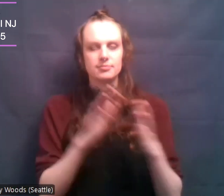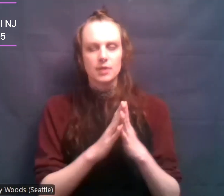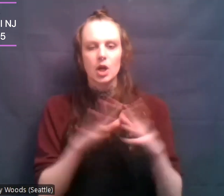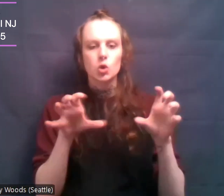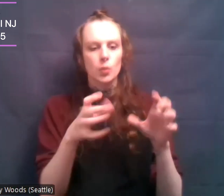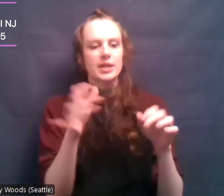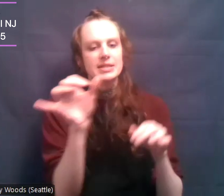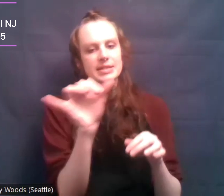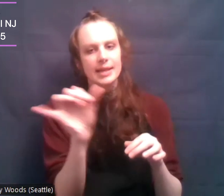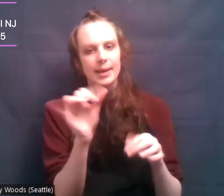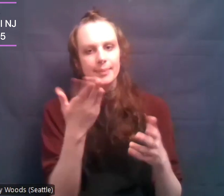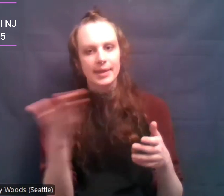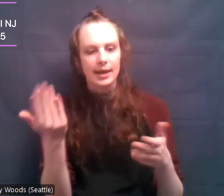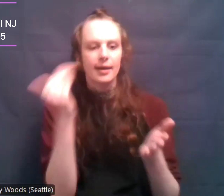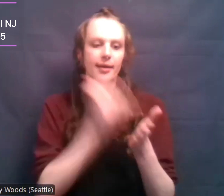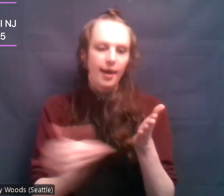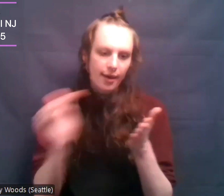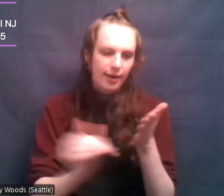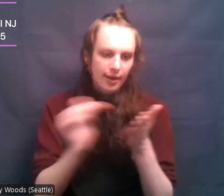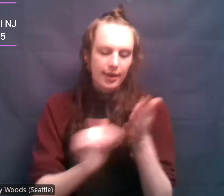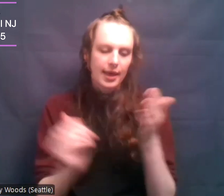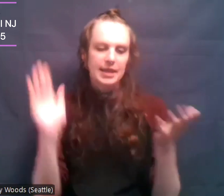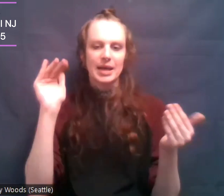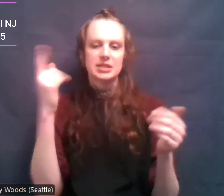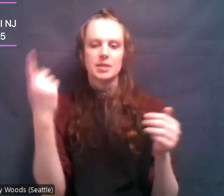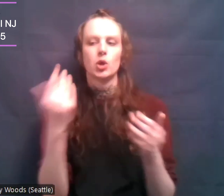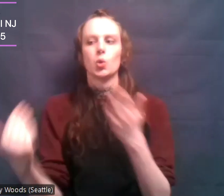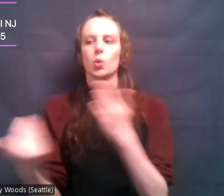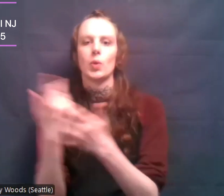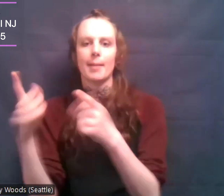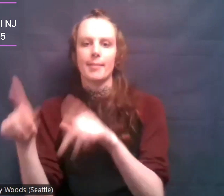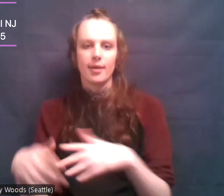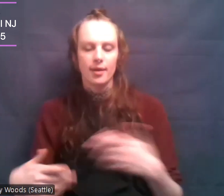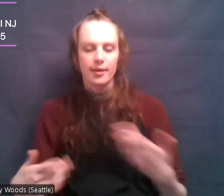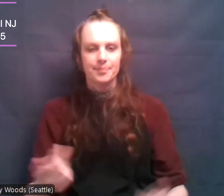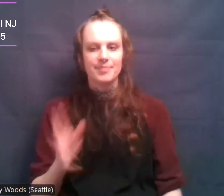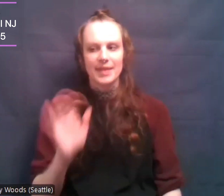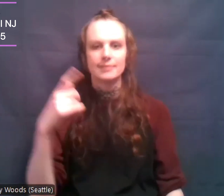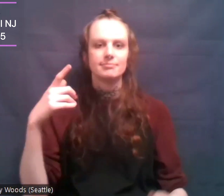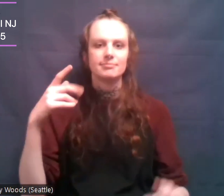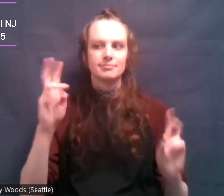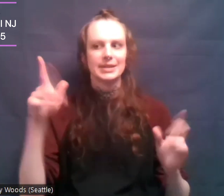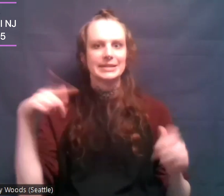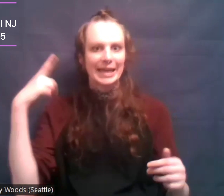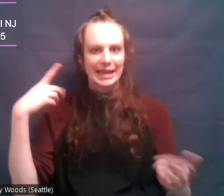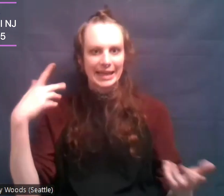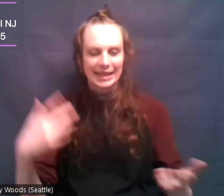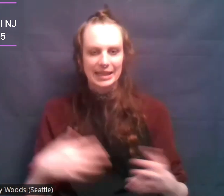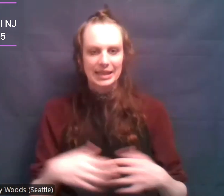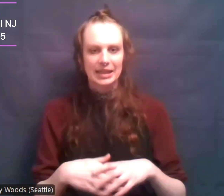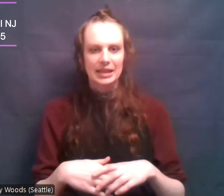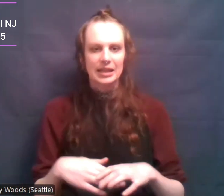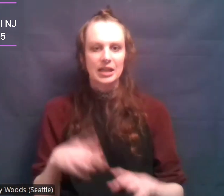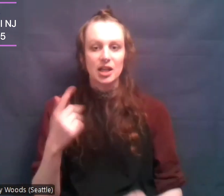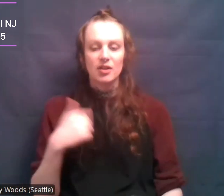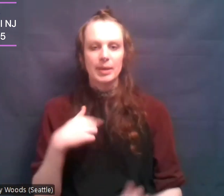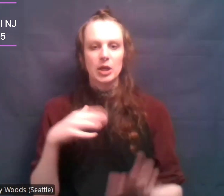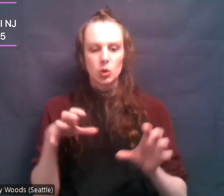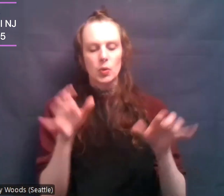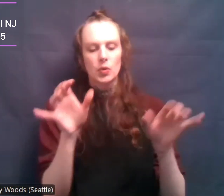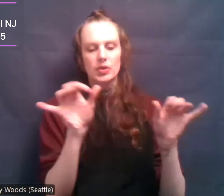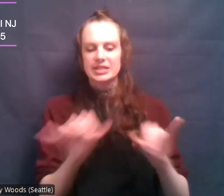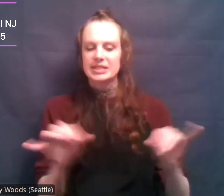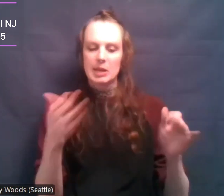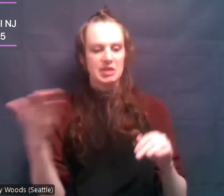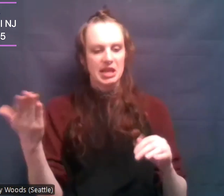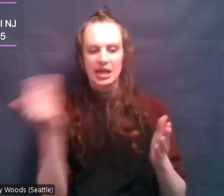insanity is doing the same thing over and over again and like not even expecting a different result, but just knowing that